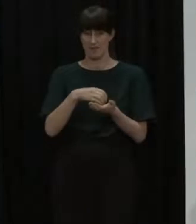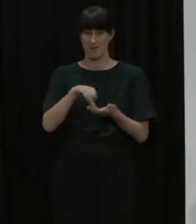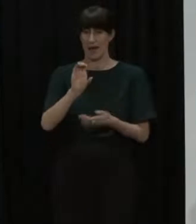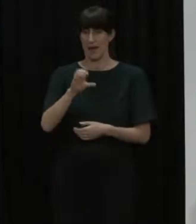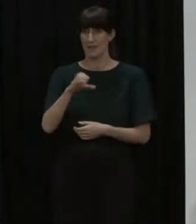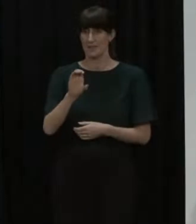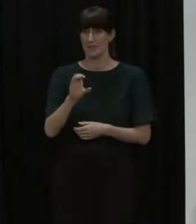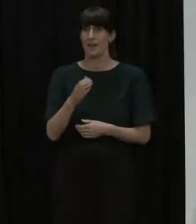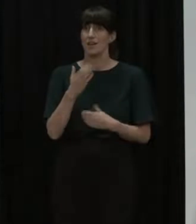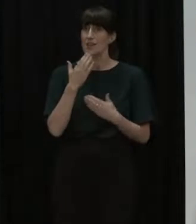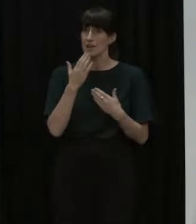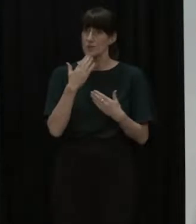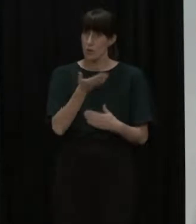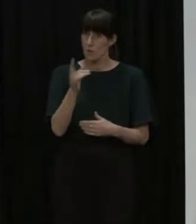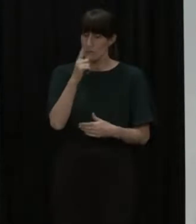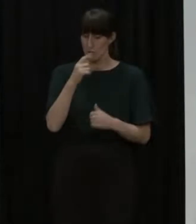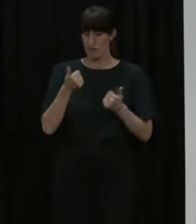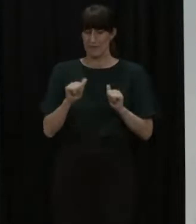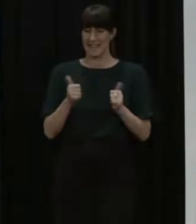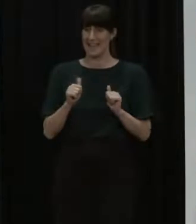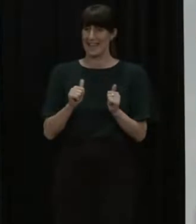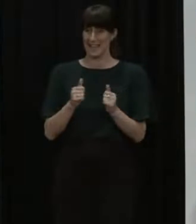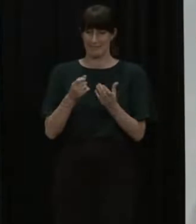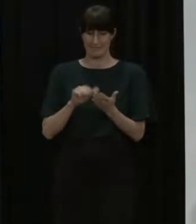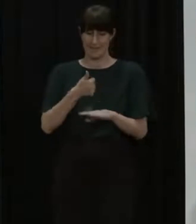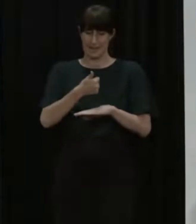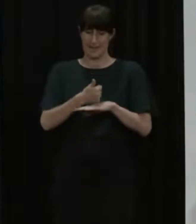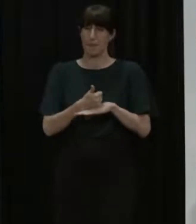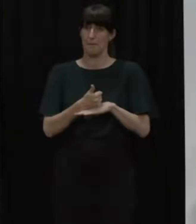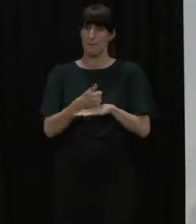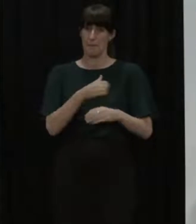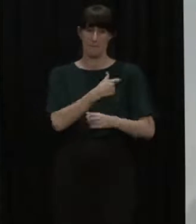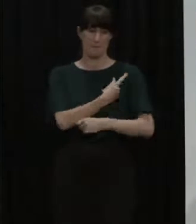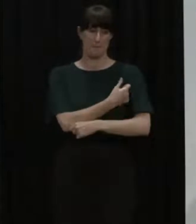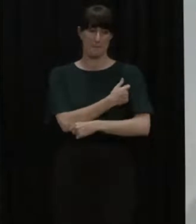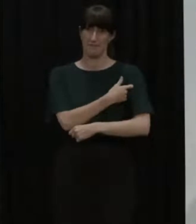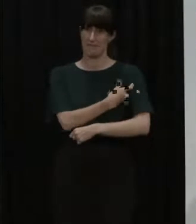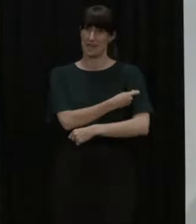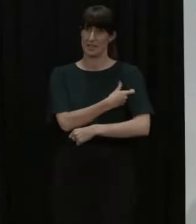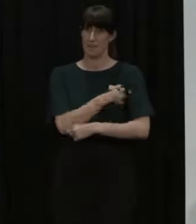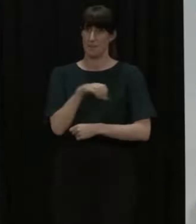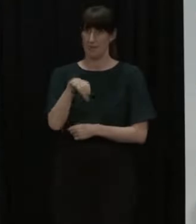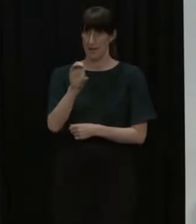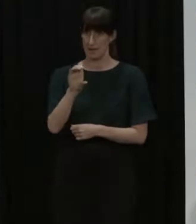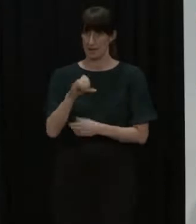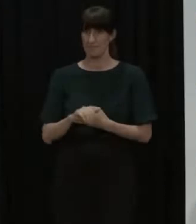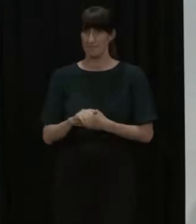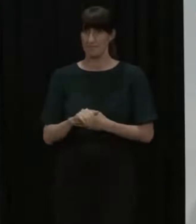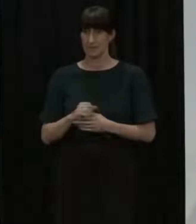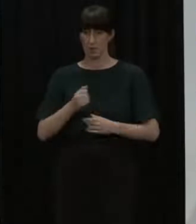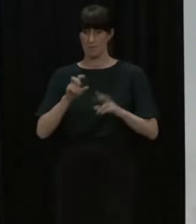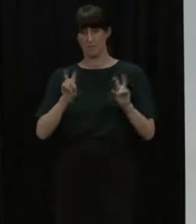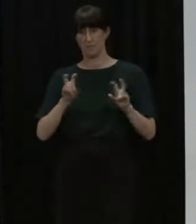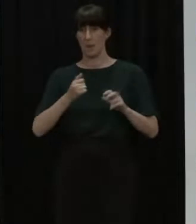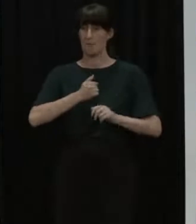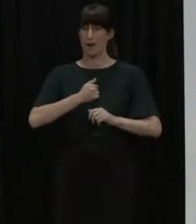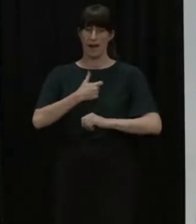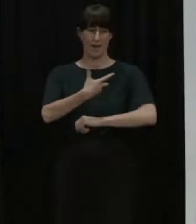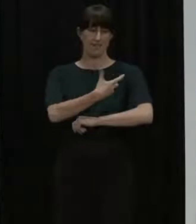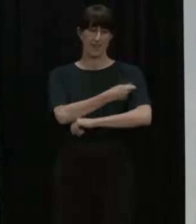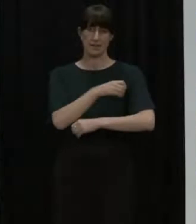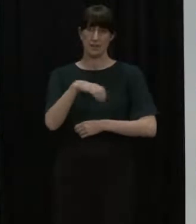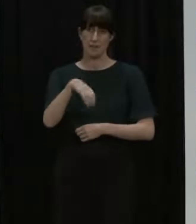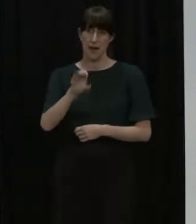already done that and got their pass. My Vaccine Pass is an official record of a person's